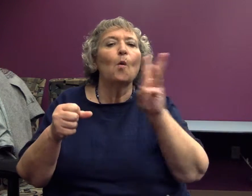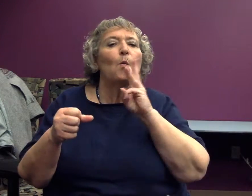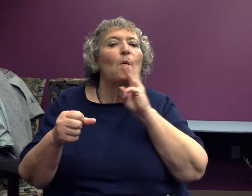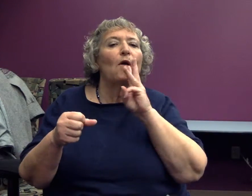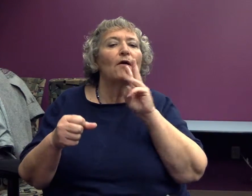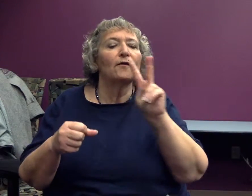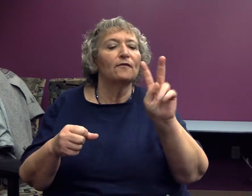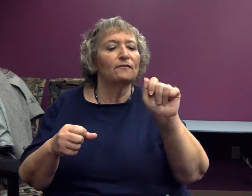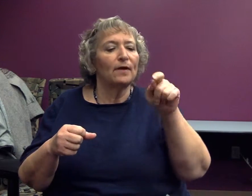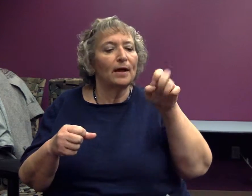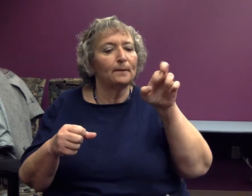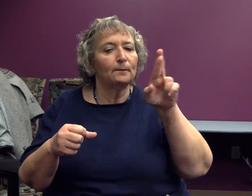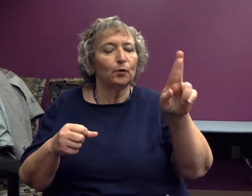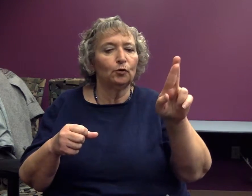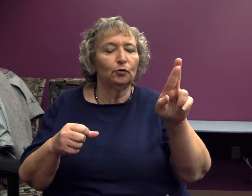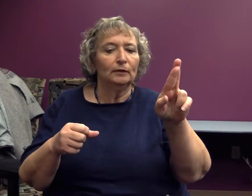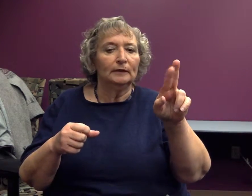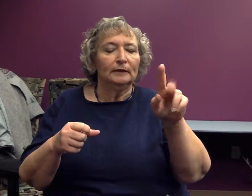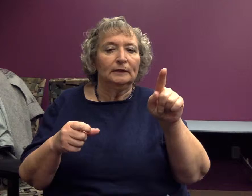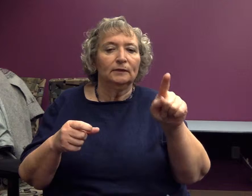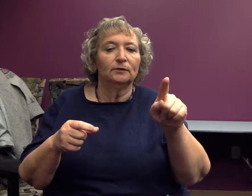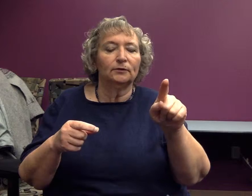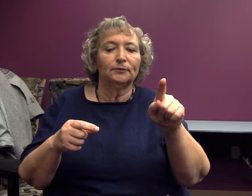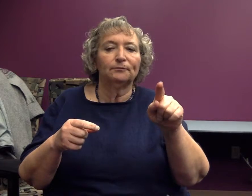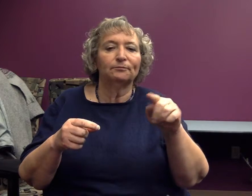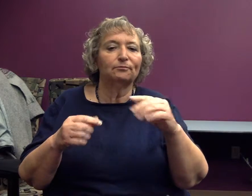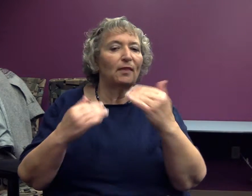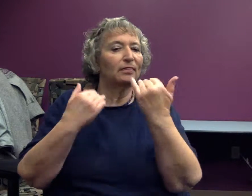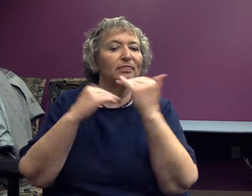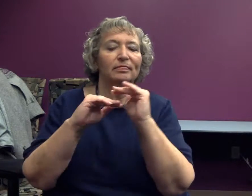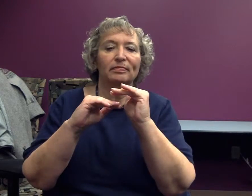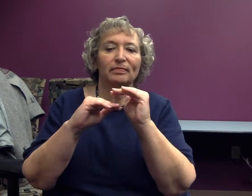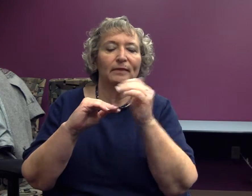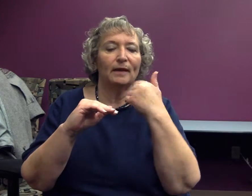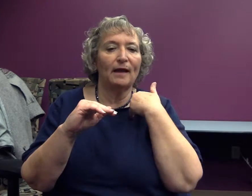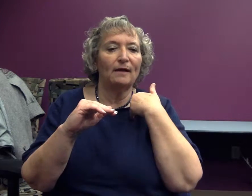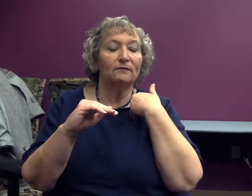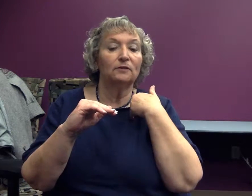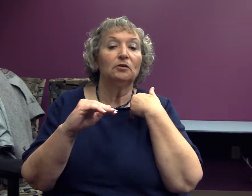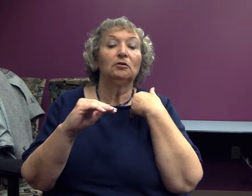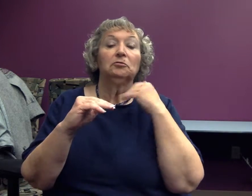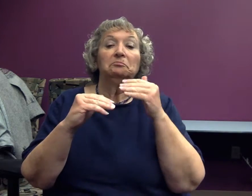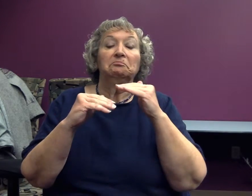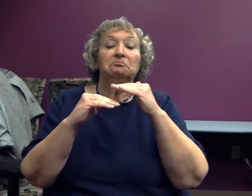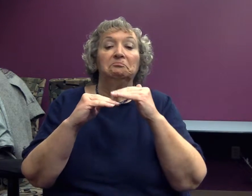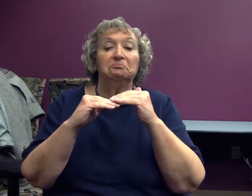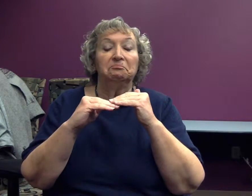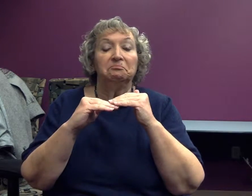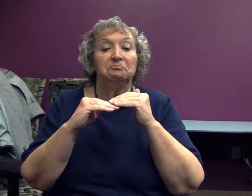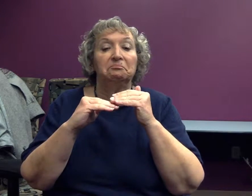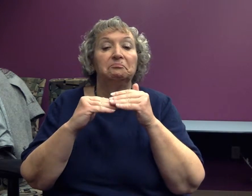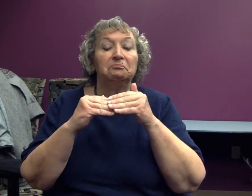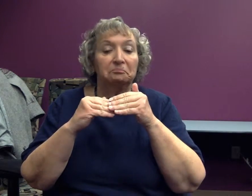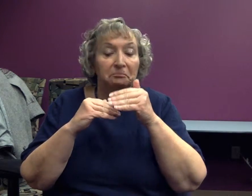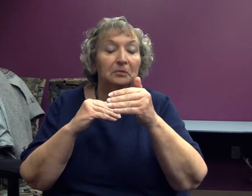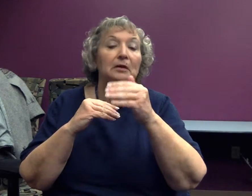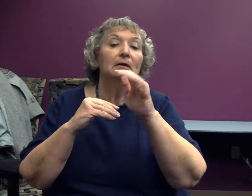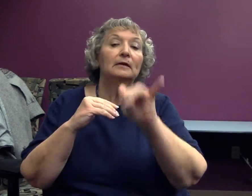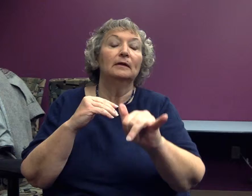the point where it loses its ability to hold water vapor, what does it do?